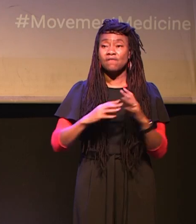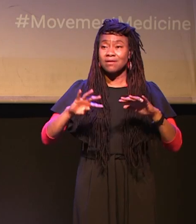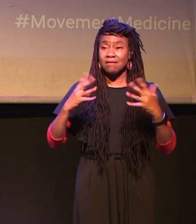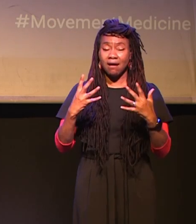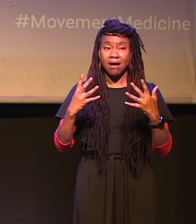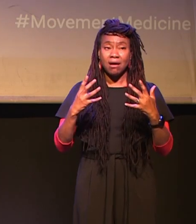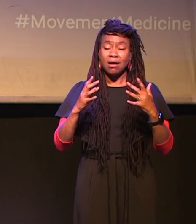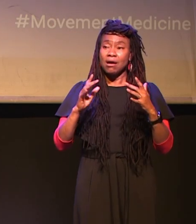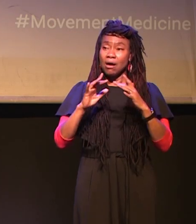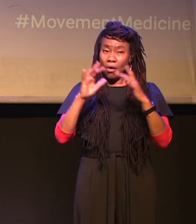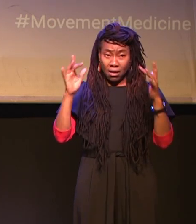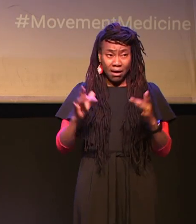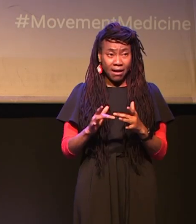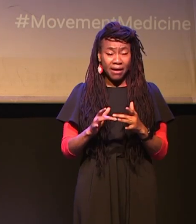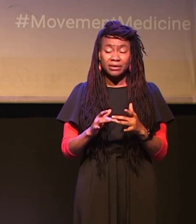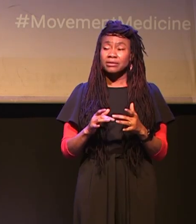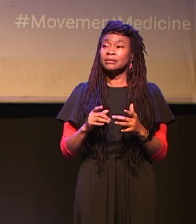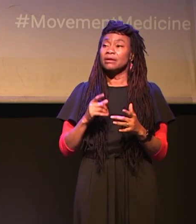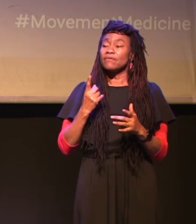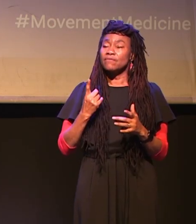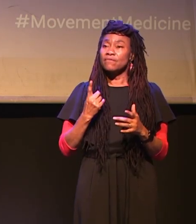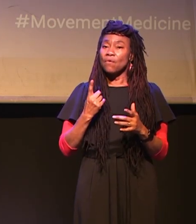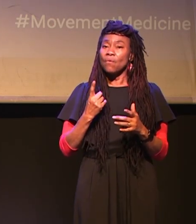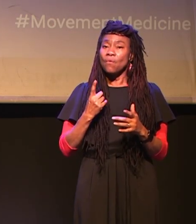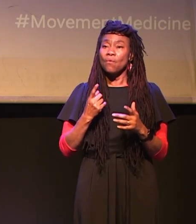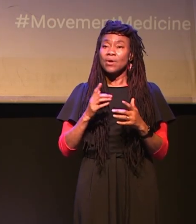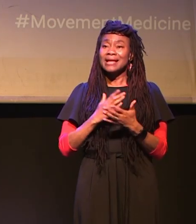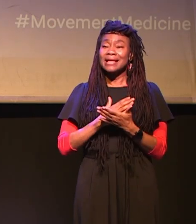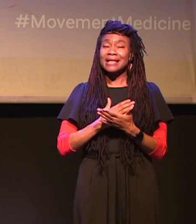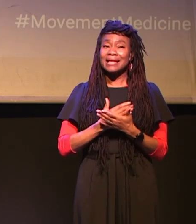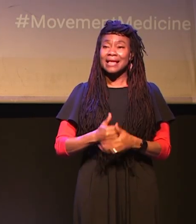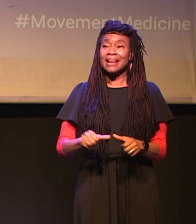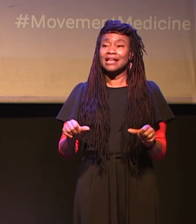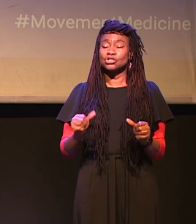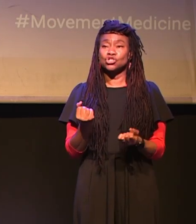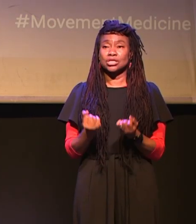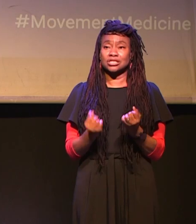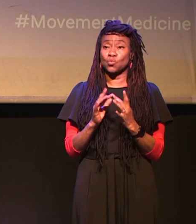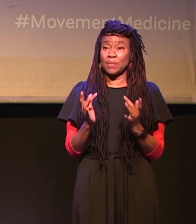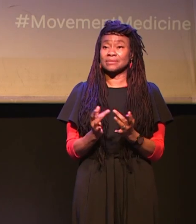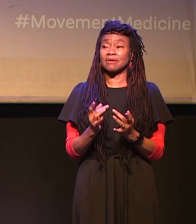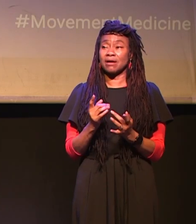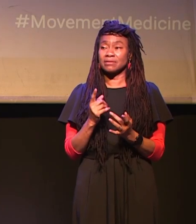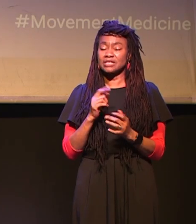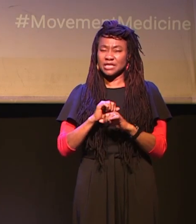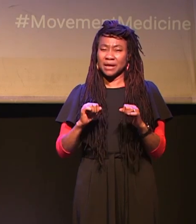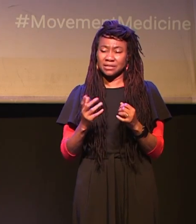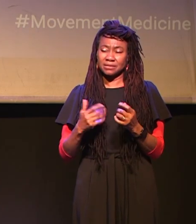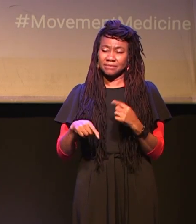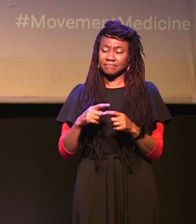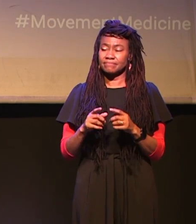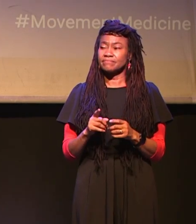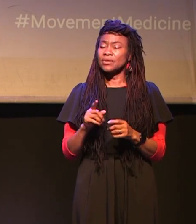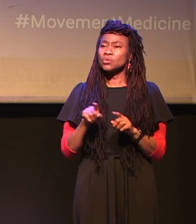for folks. You can find it on Healing Justice website. And then just a few little things that are happening this year. There's a collaboration with